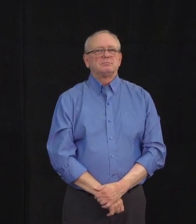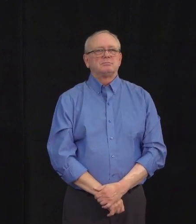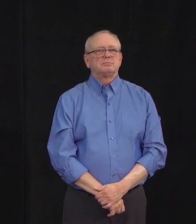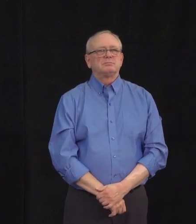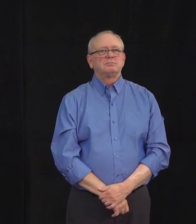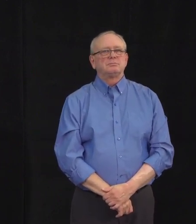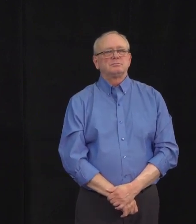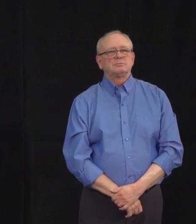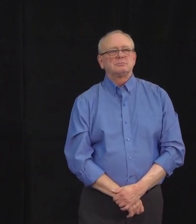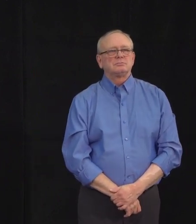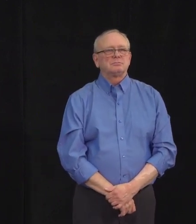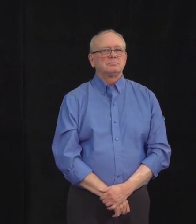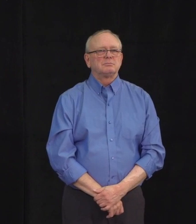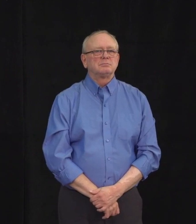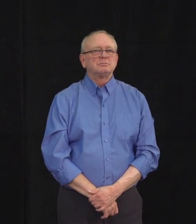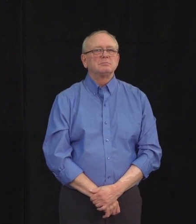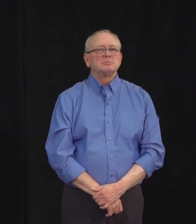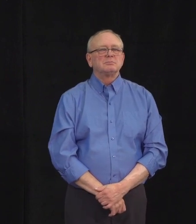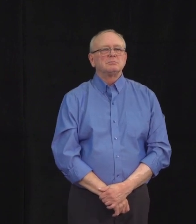question?